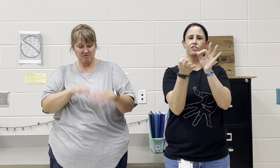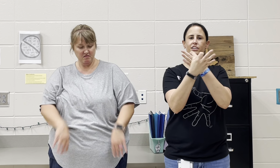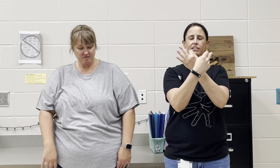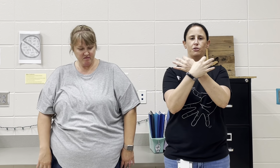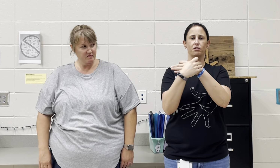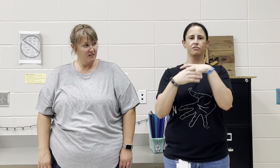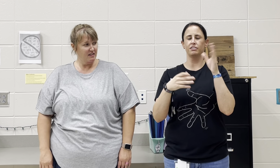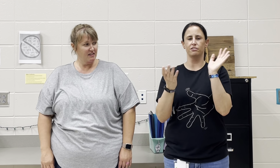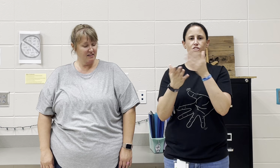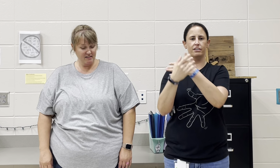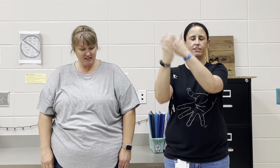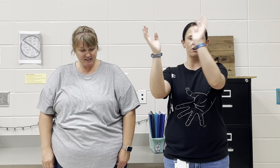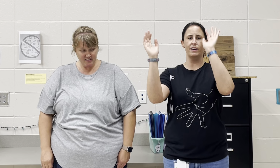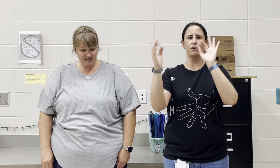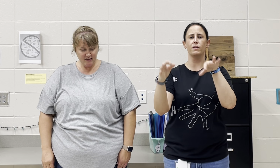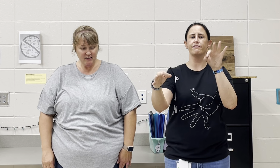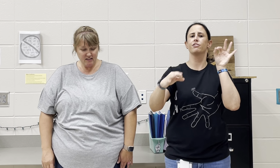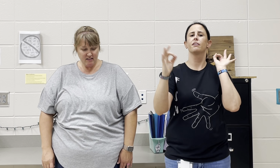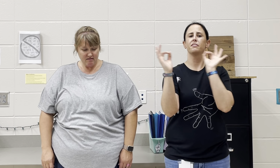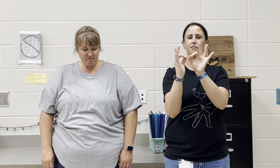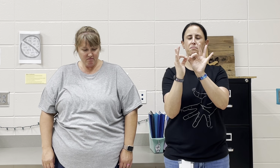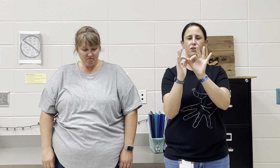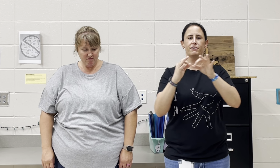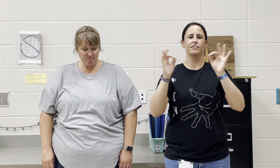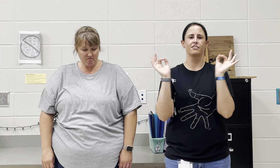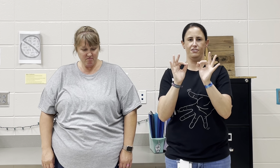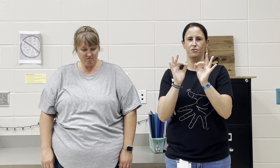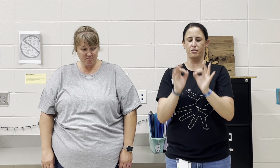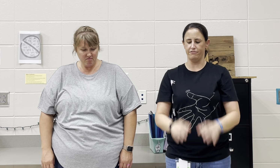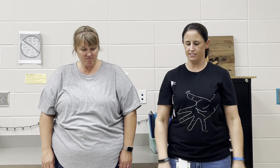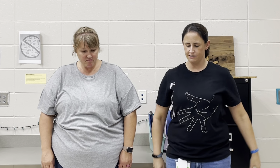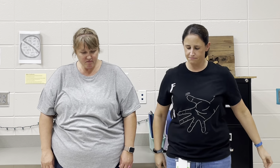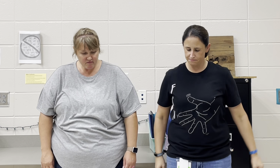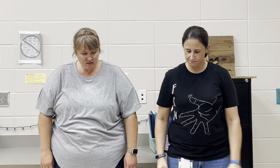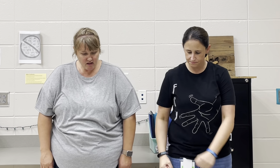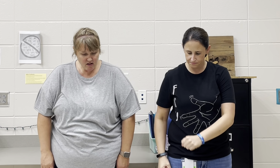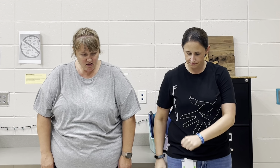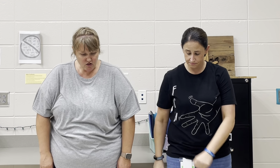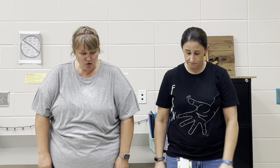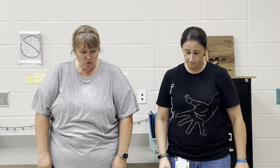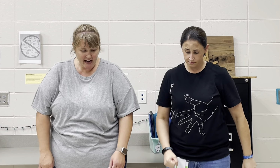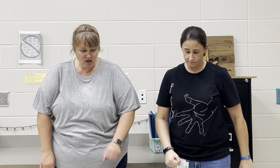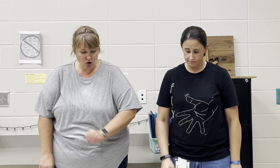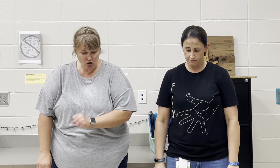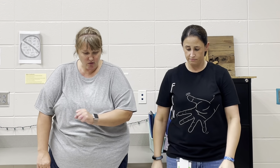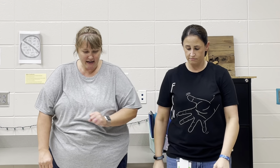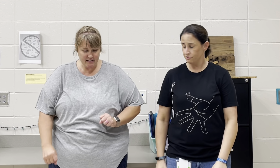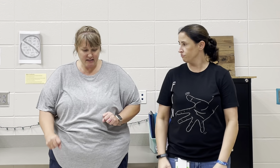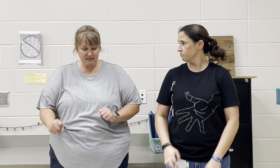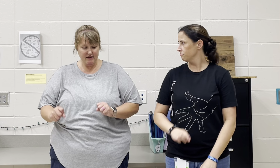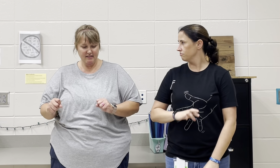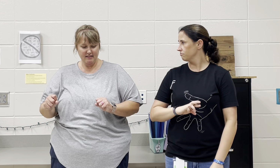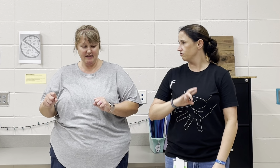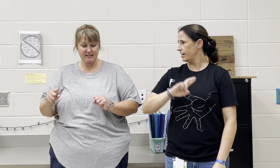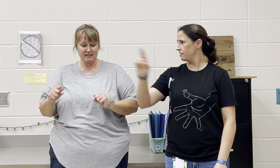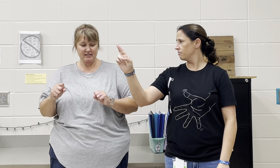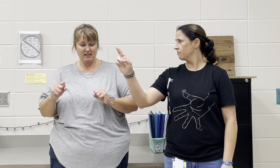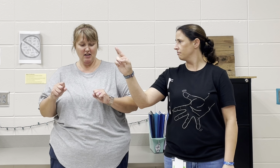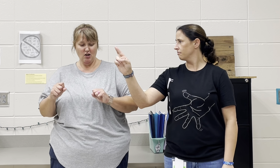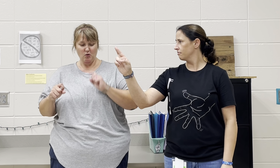looking like you were, trying to fly away or whatever. Perfect or perfect. So right or correct. This Right. is